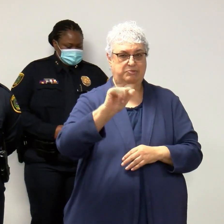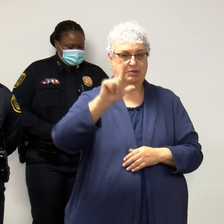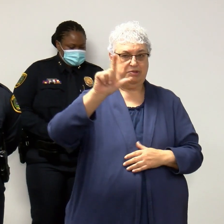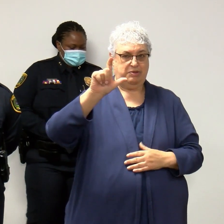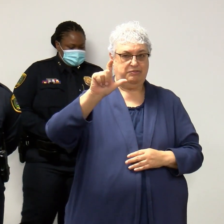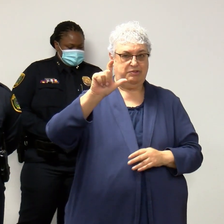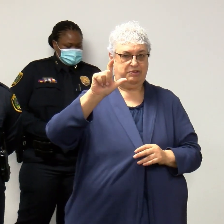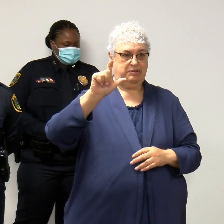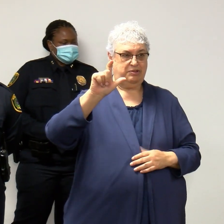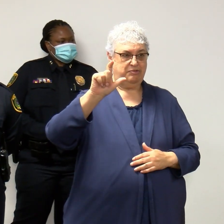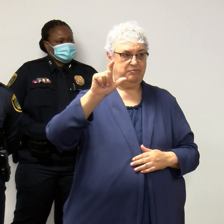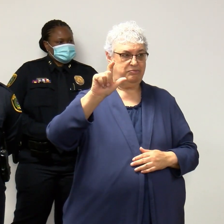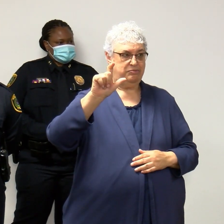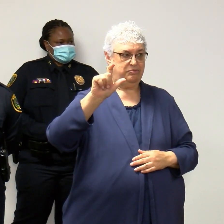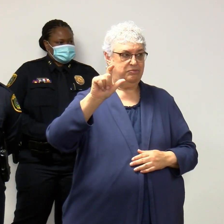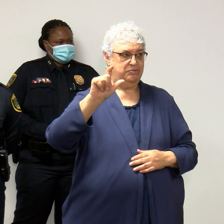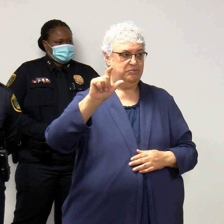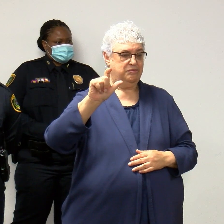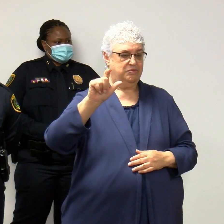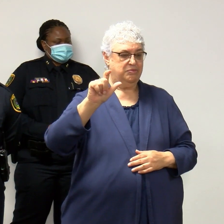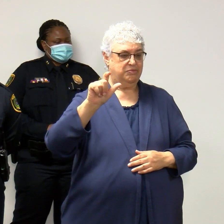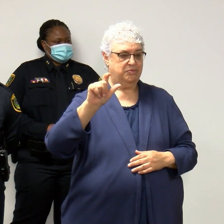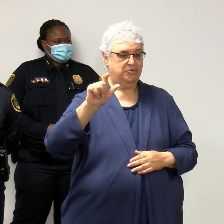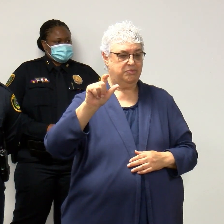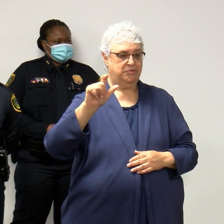21st has dramatically